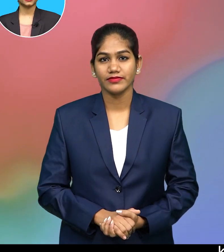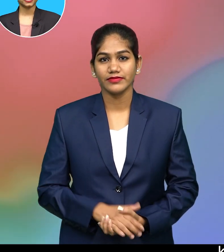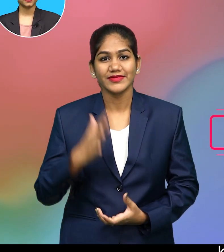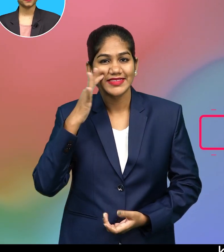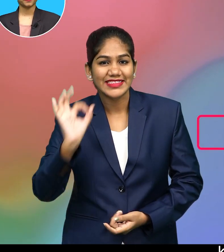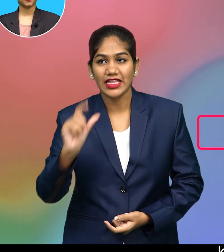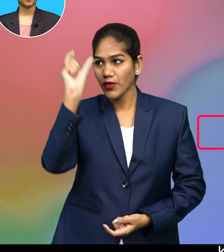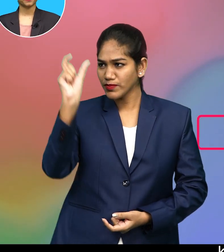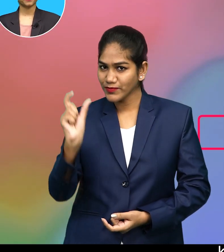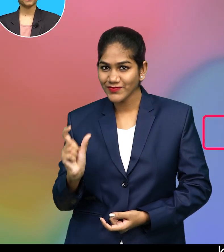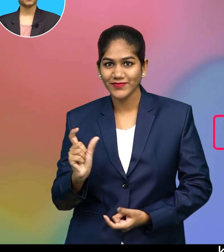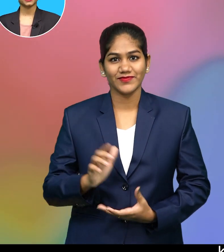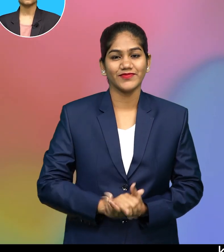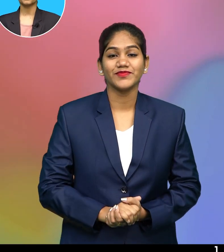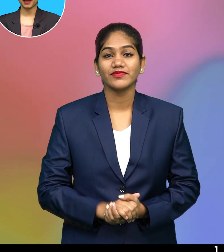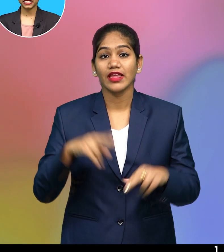Keywords.